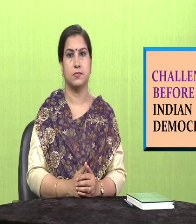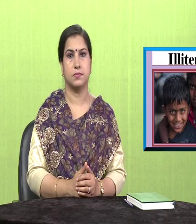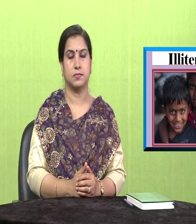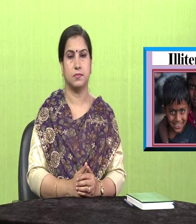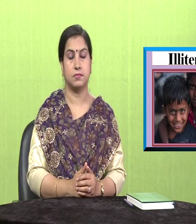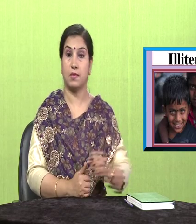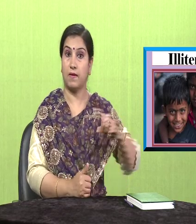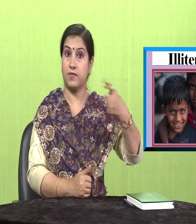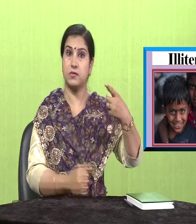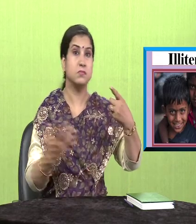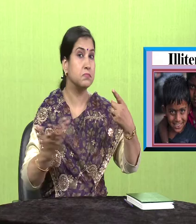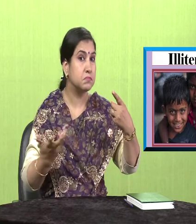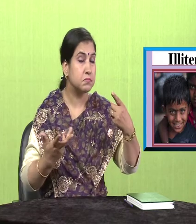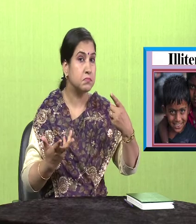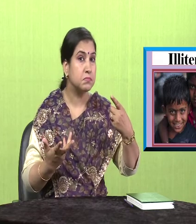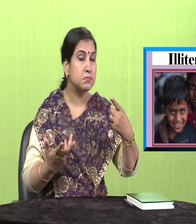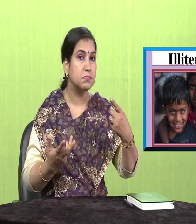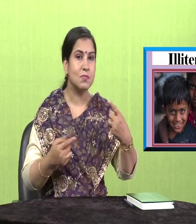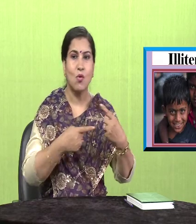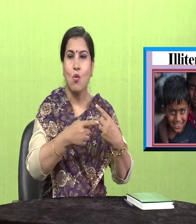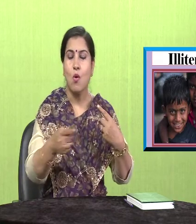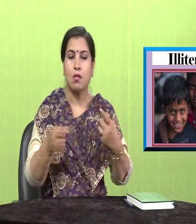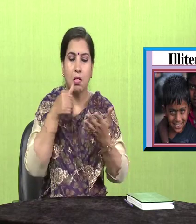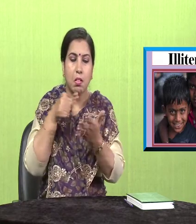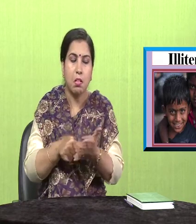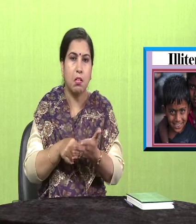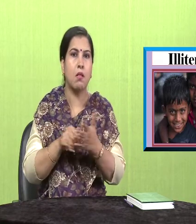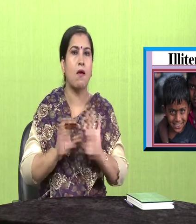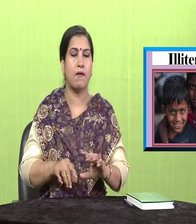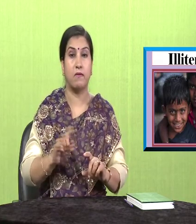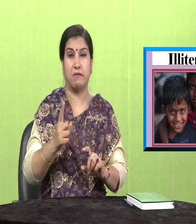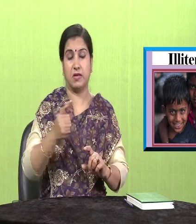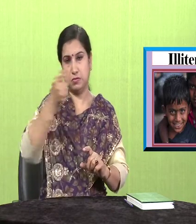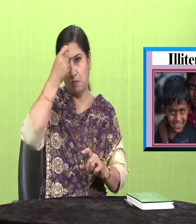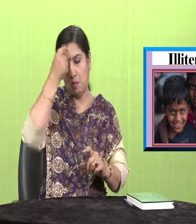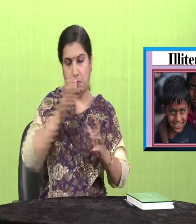Number 1, illiteracy is the first biggest problem.